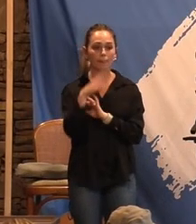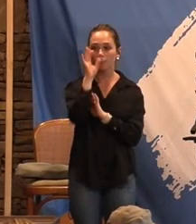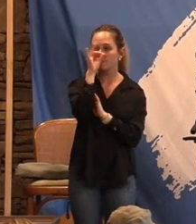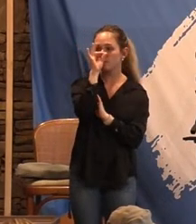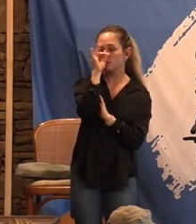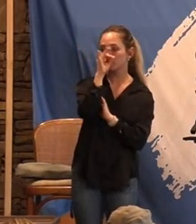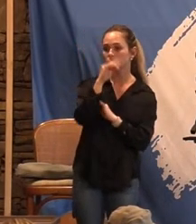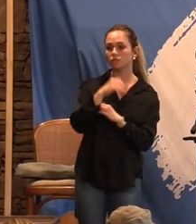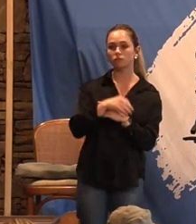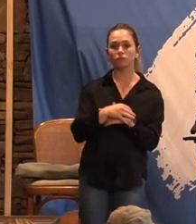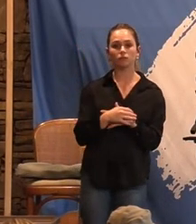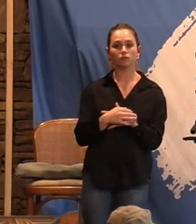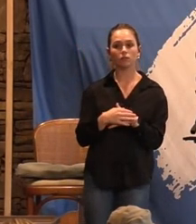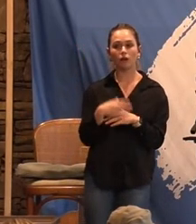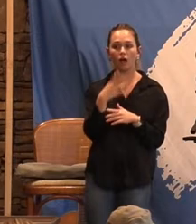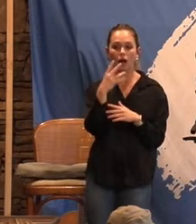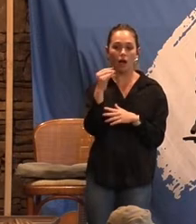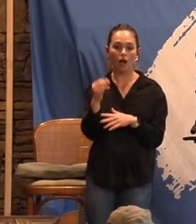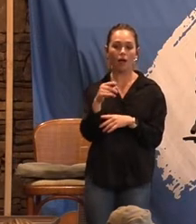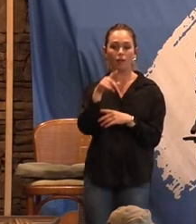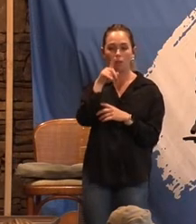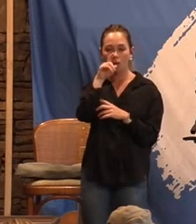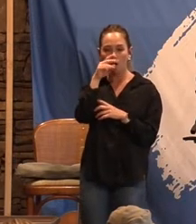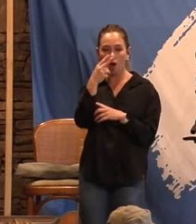fox, and the hawk.